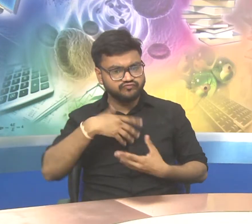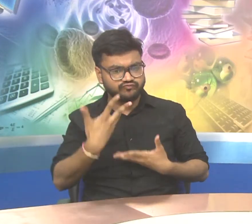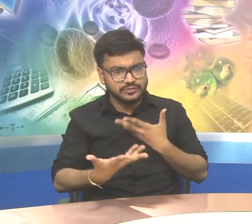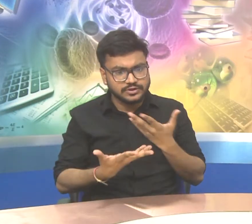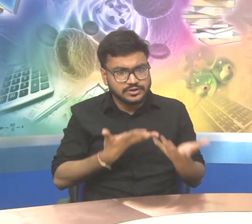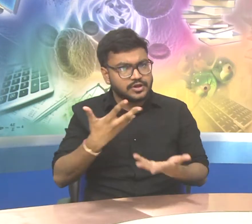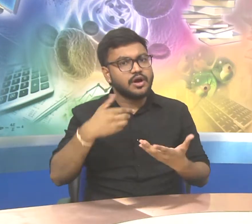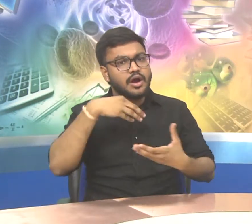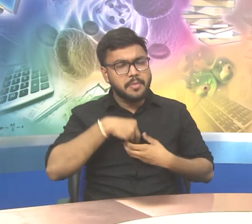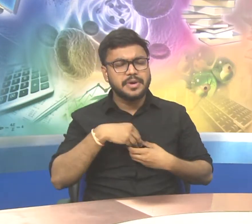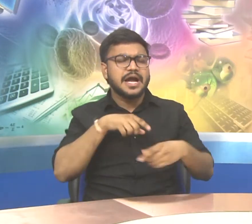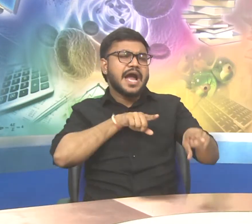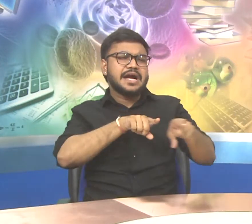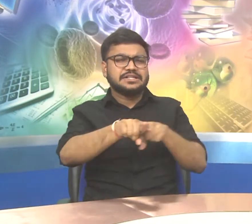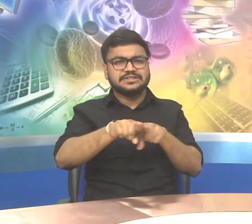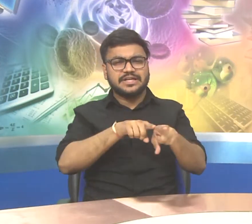about it.